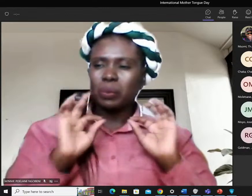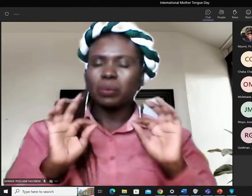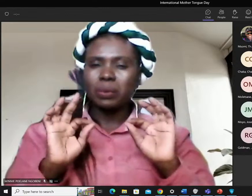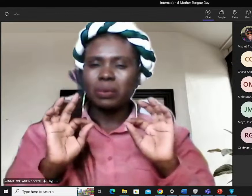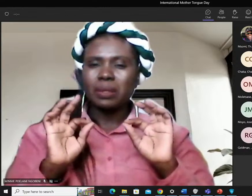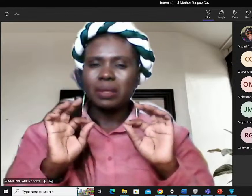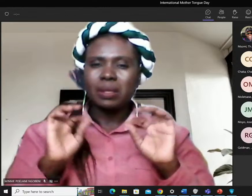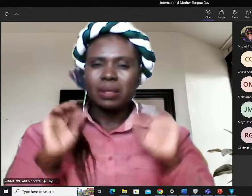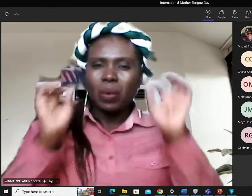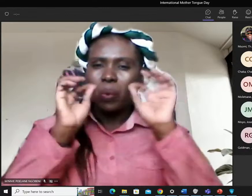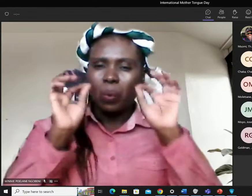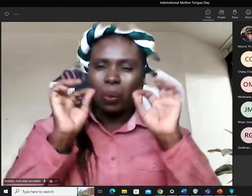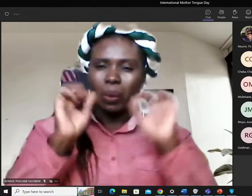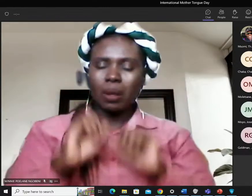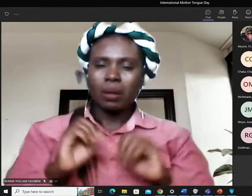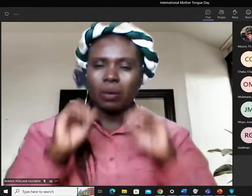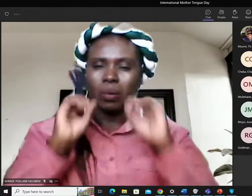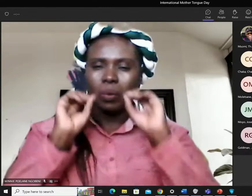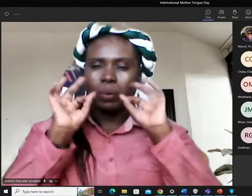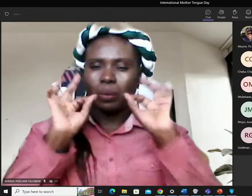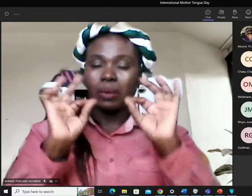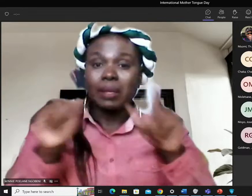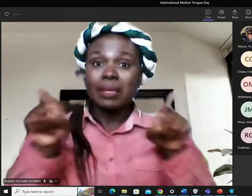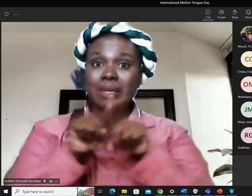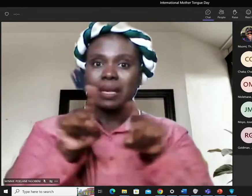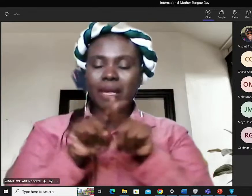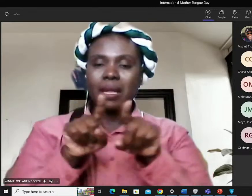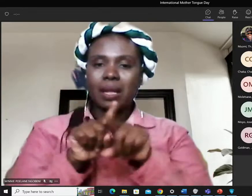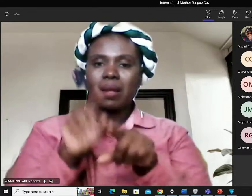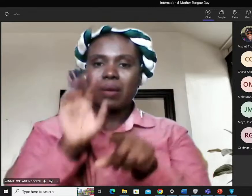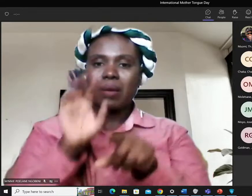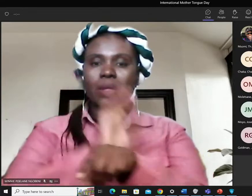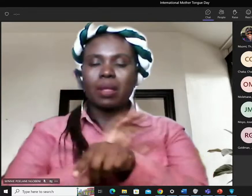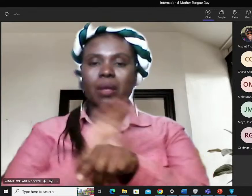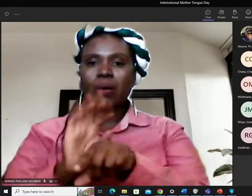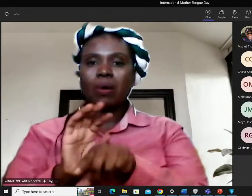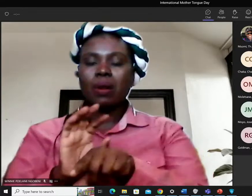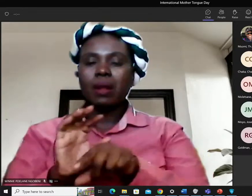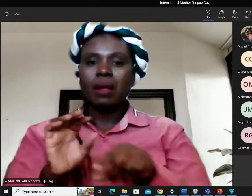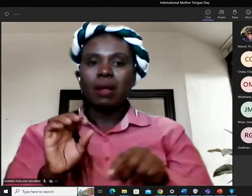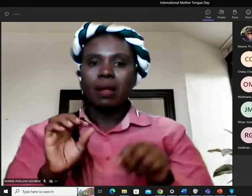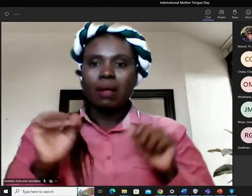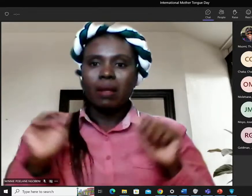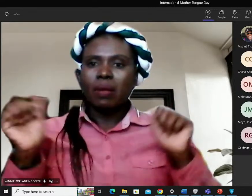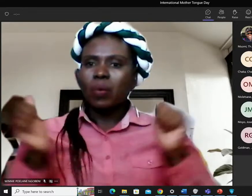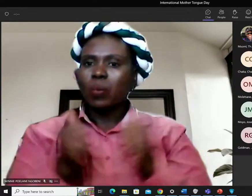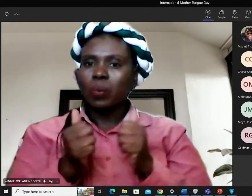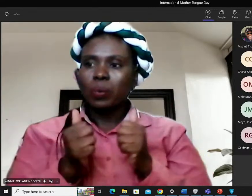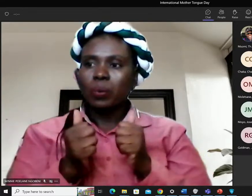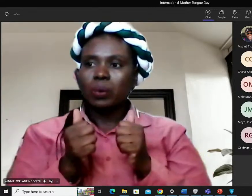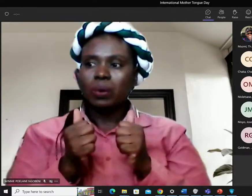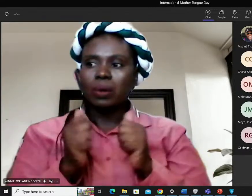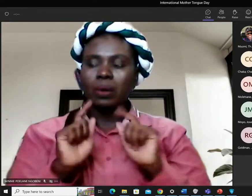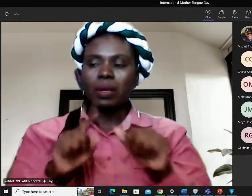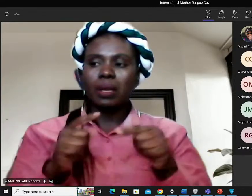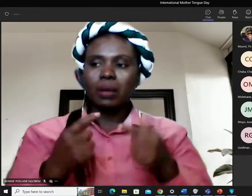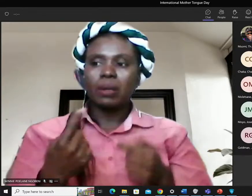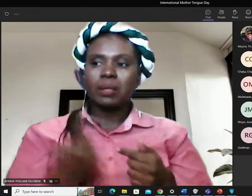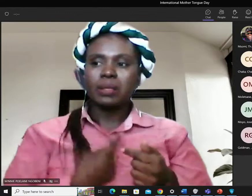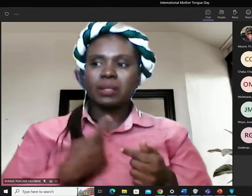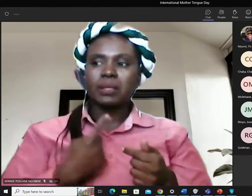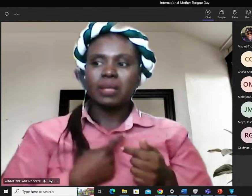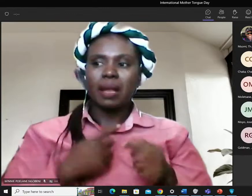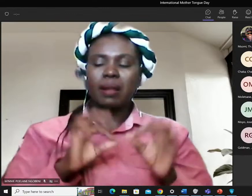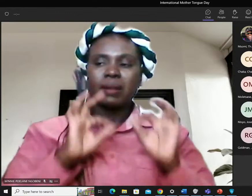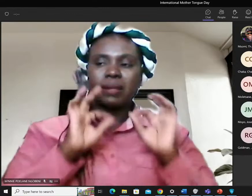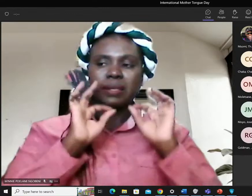picture. Same thing with the curriculum. If it does not actually involve, we do not see ourselves looking good in that